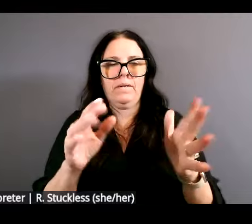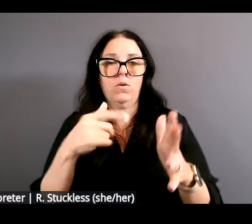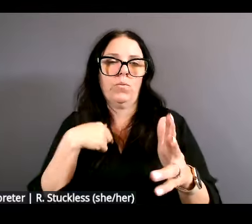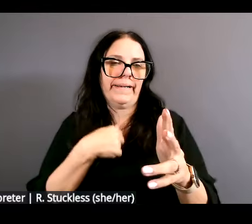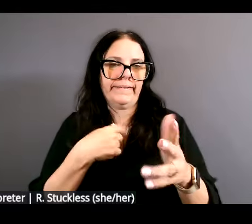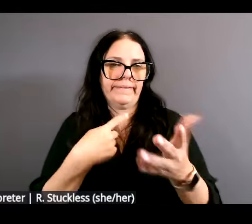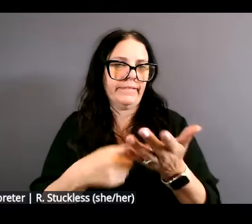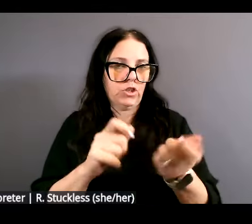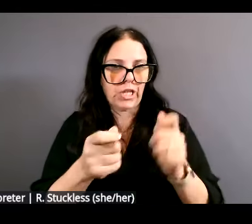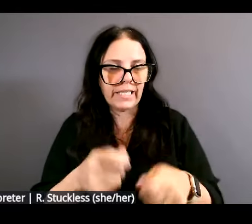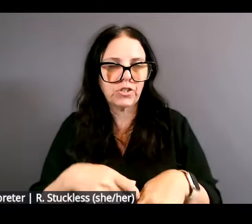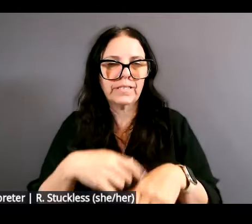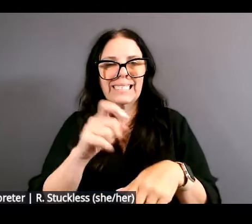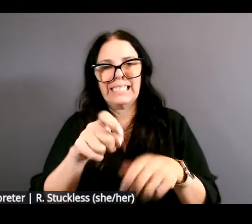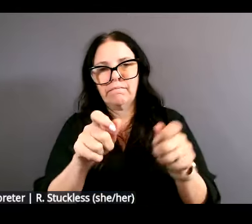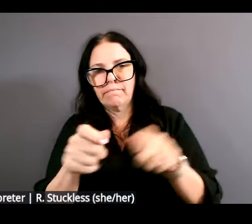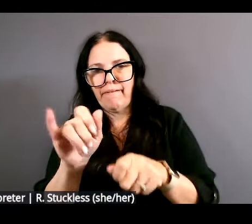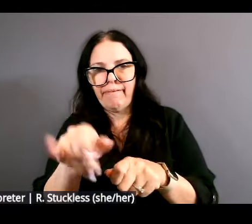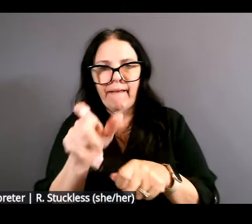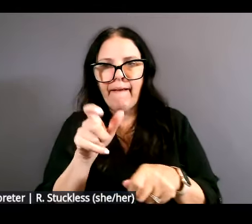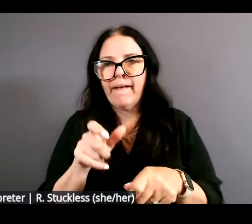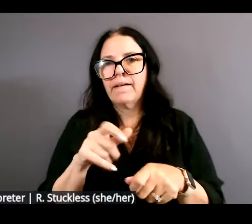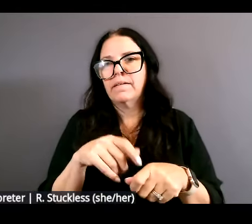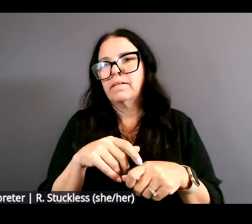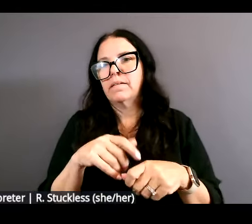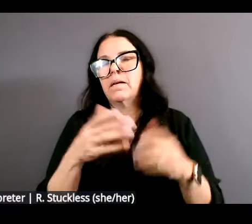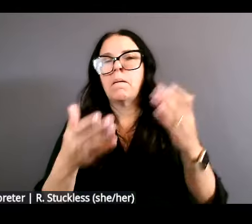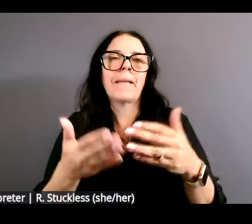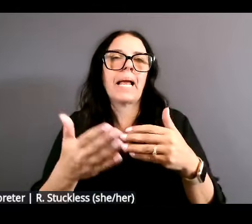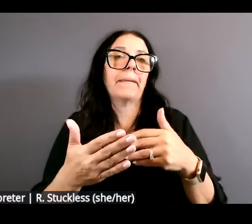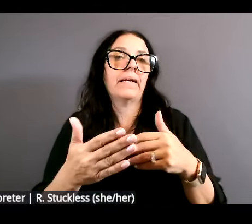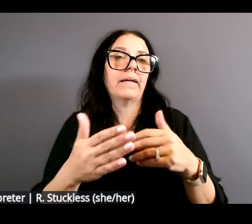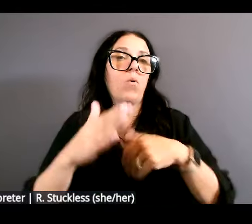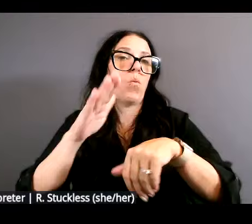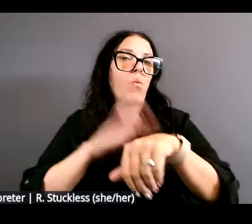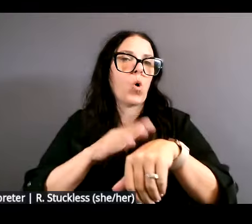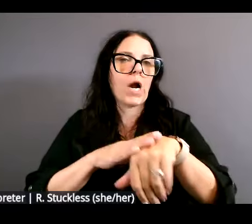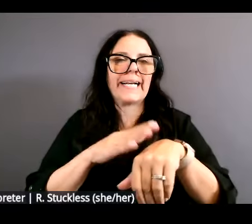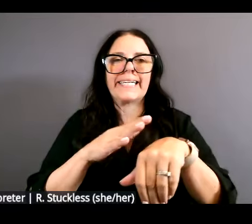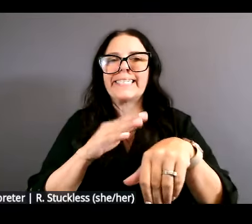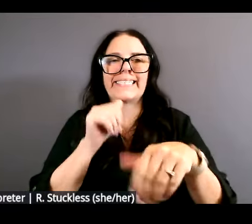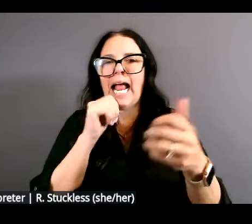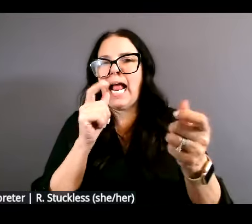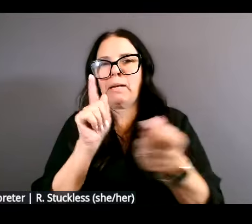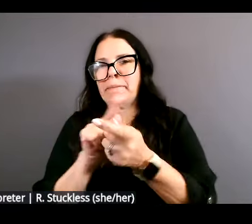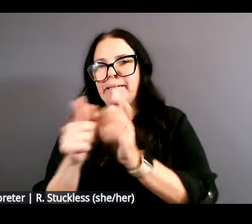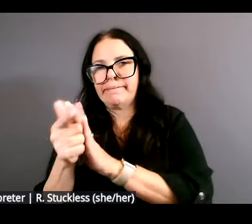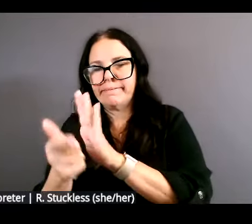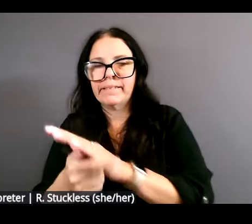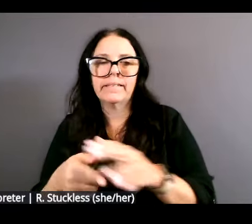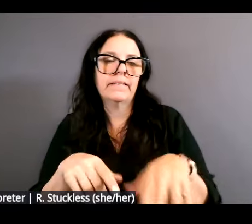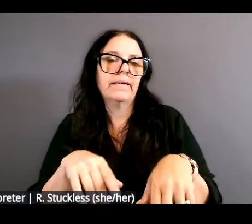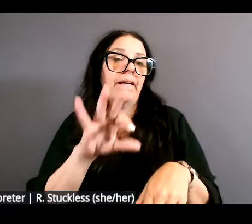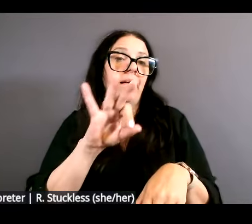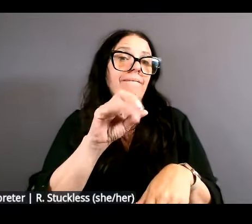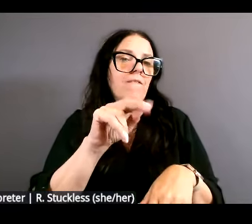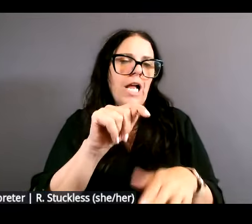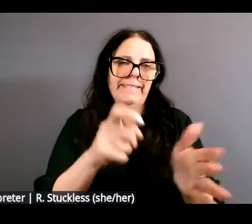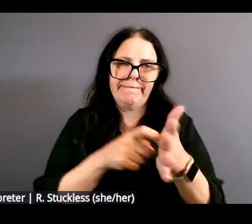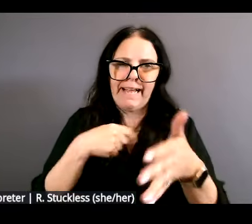just that need to be tweaked. The warnings don't meet the statute. The font isn't correct. The size isn't correct. The size of the petition, things like